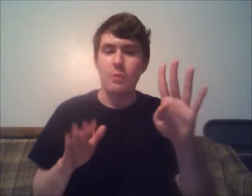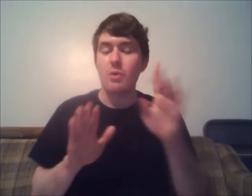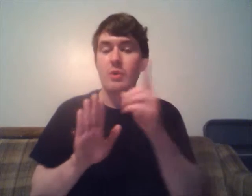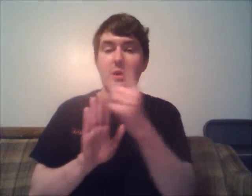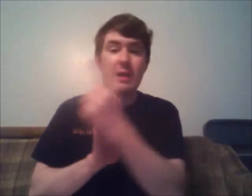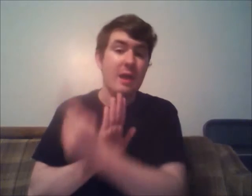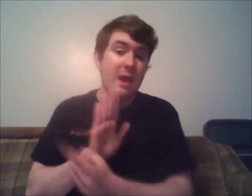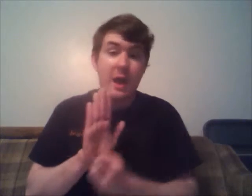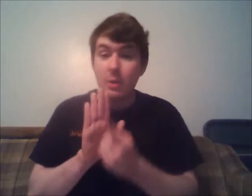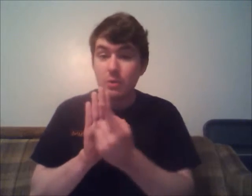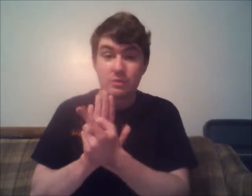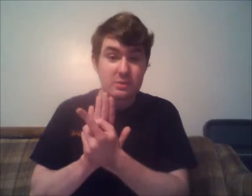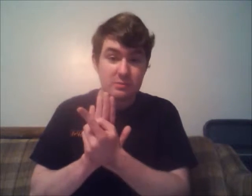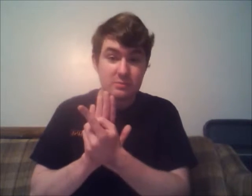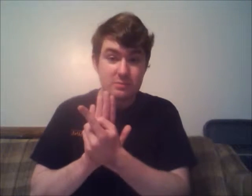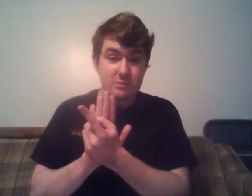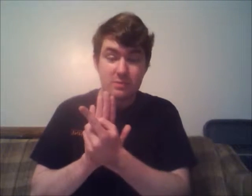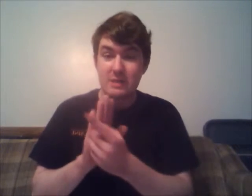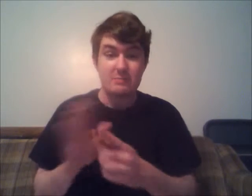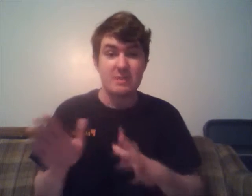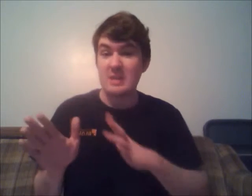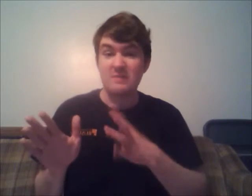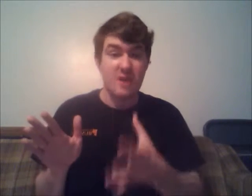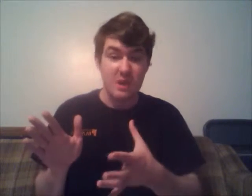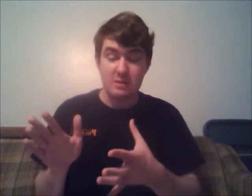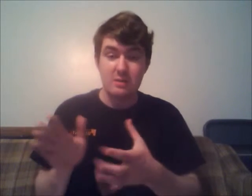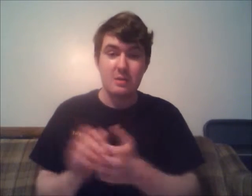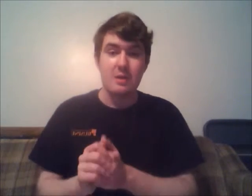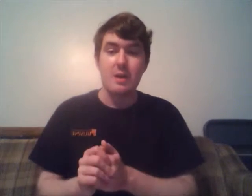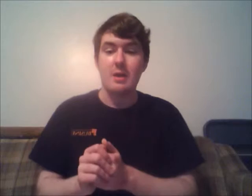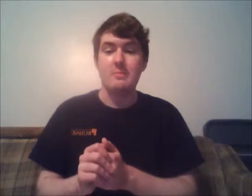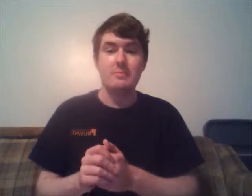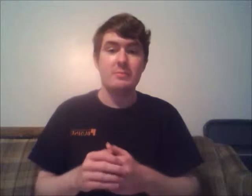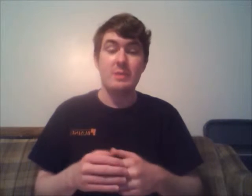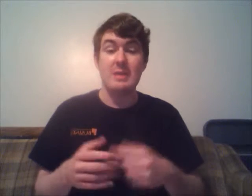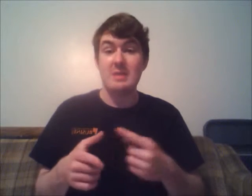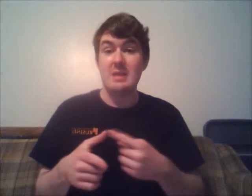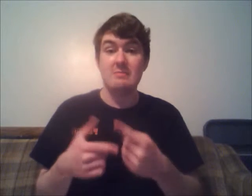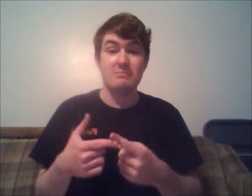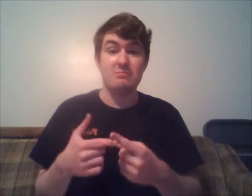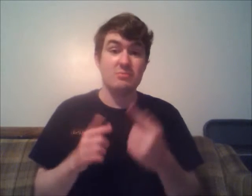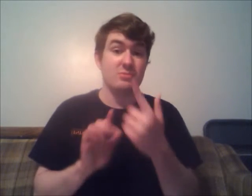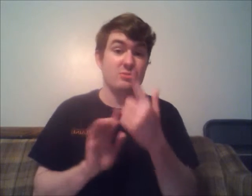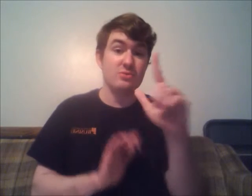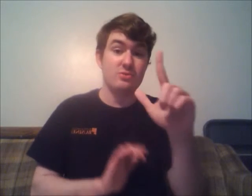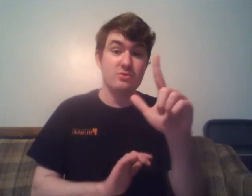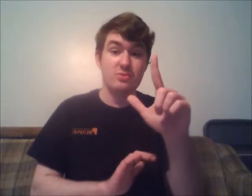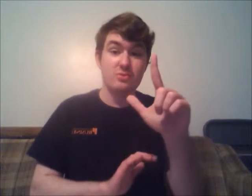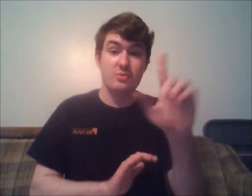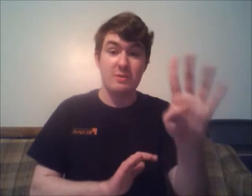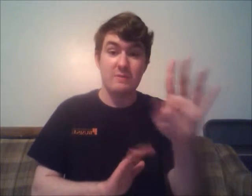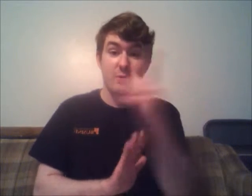24 hours, right? That's fine. And then 24